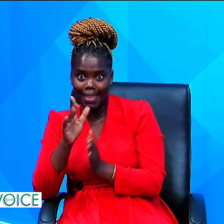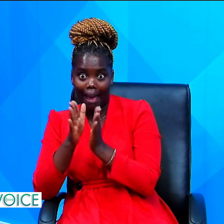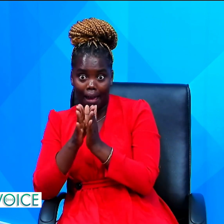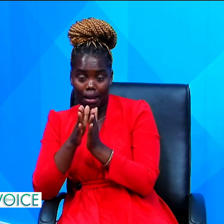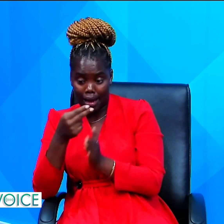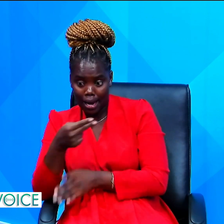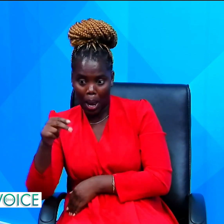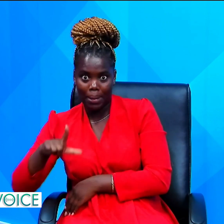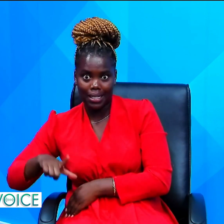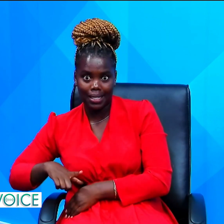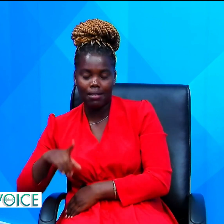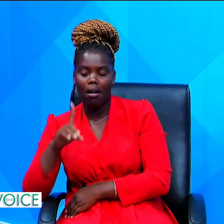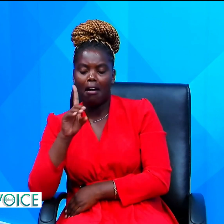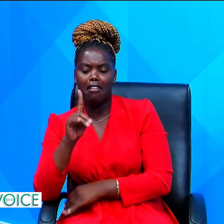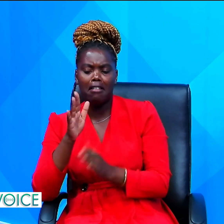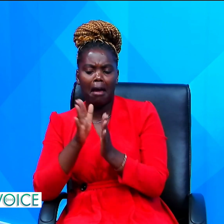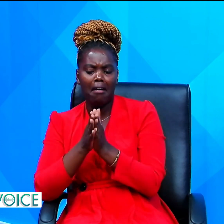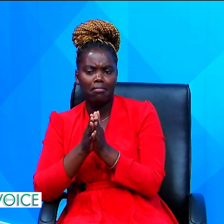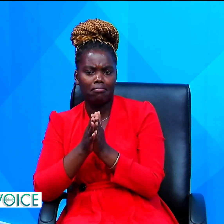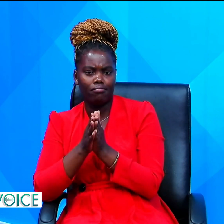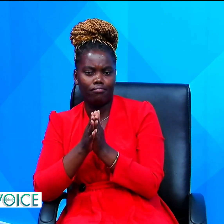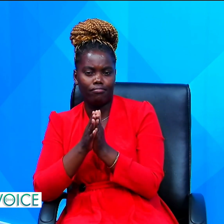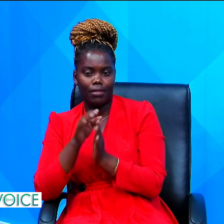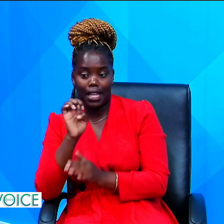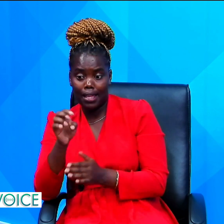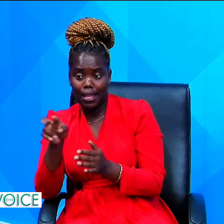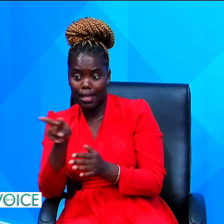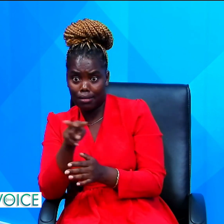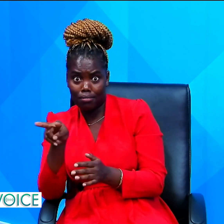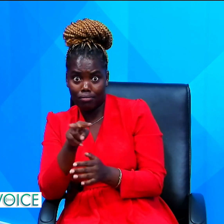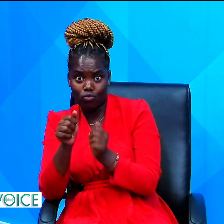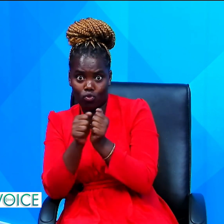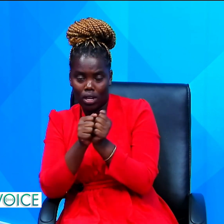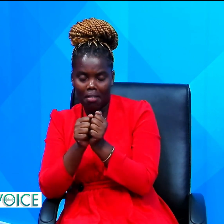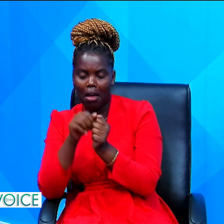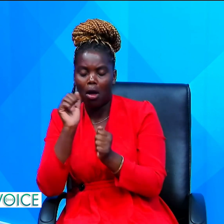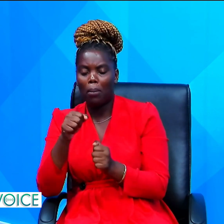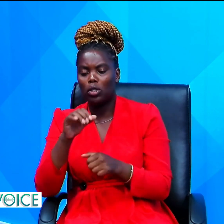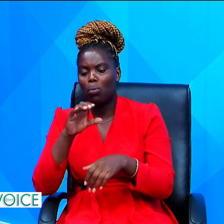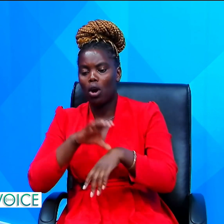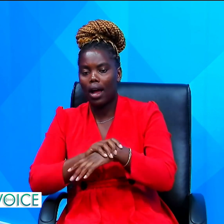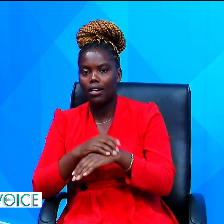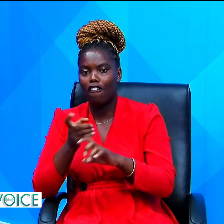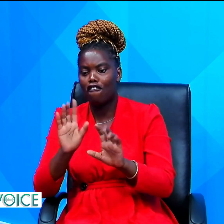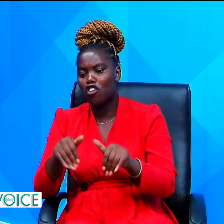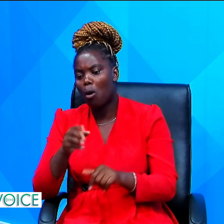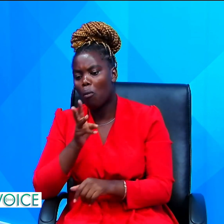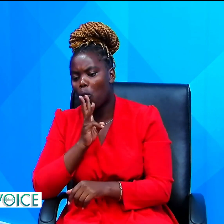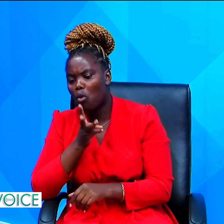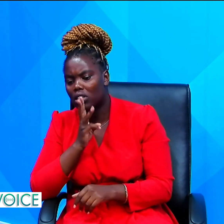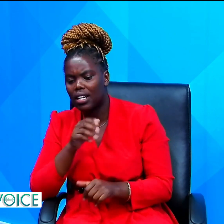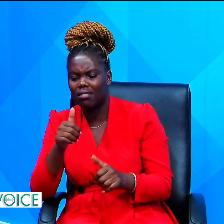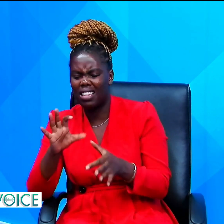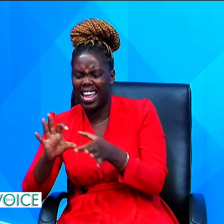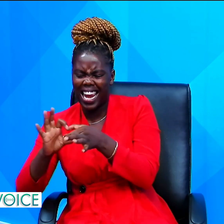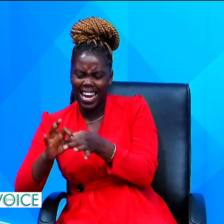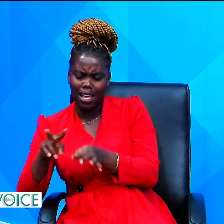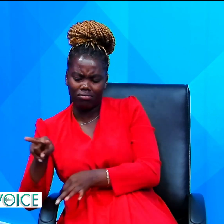water. So hepatitis D and hepatitis A, it's almost common. It's almost linked